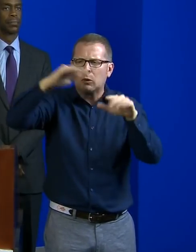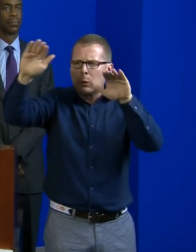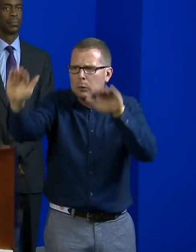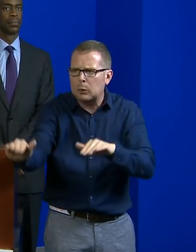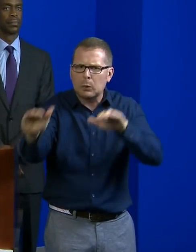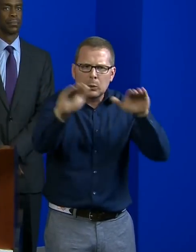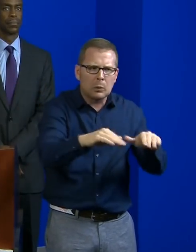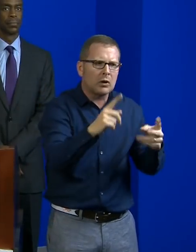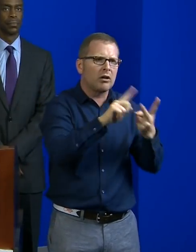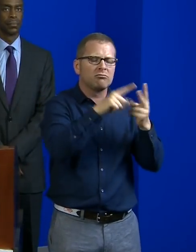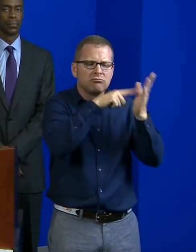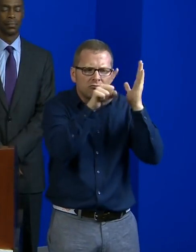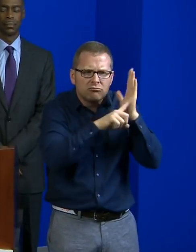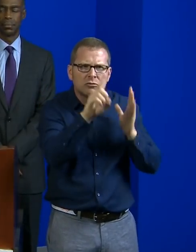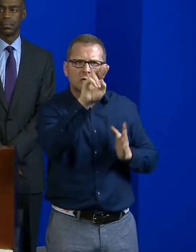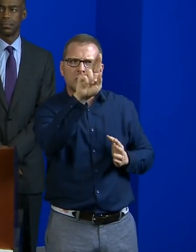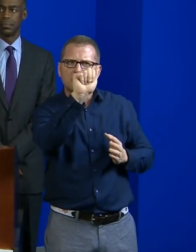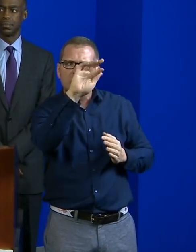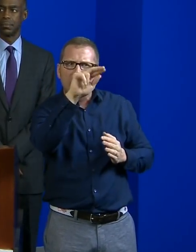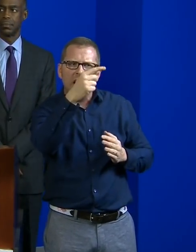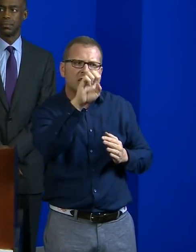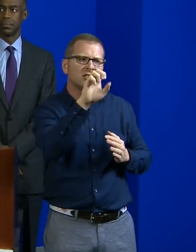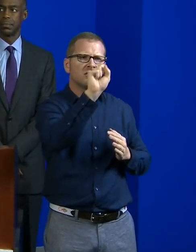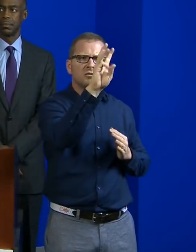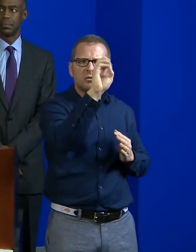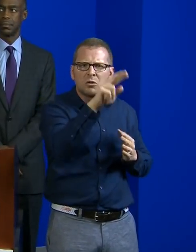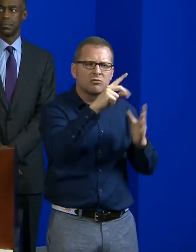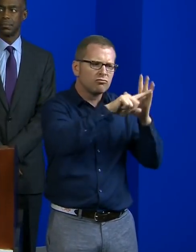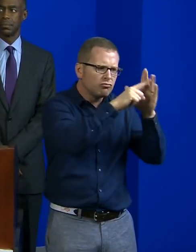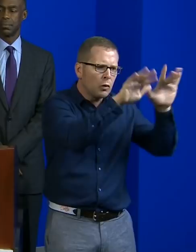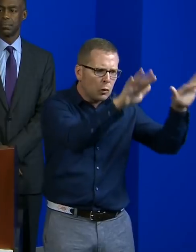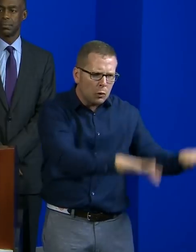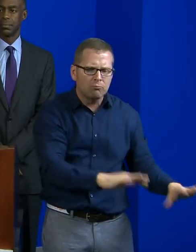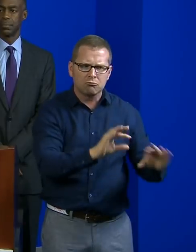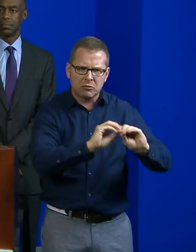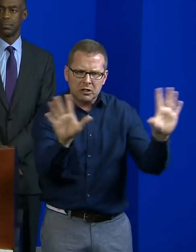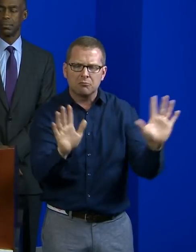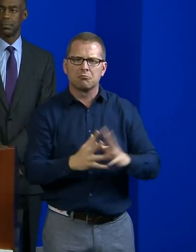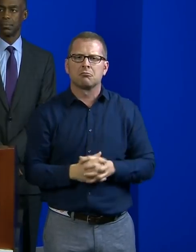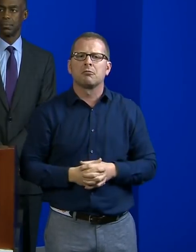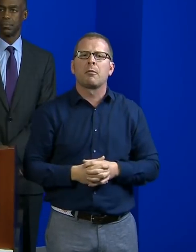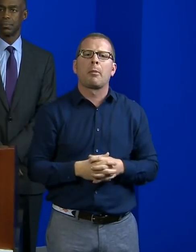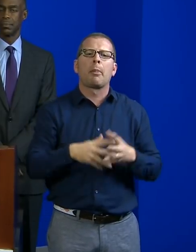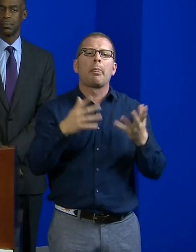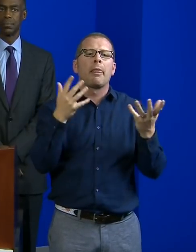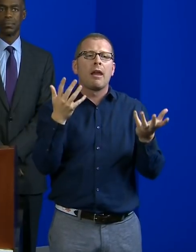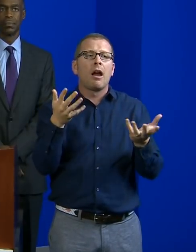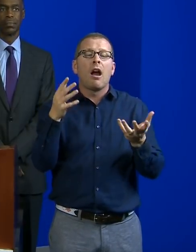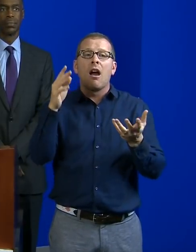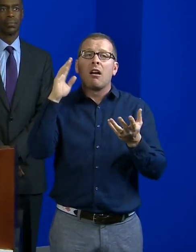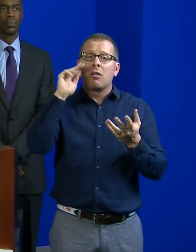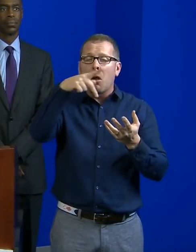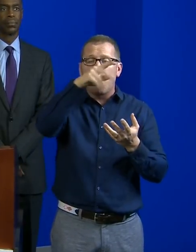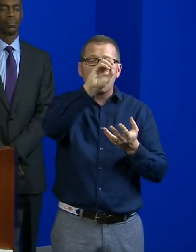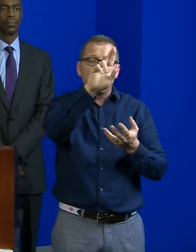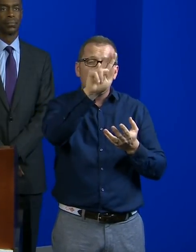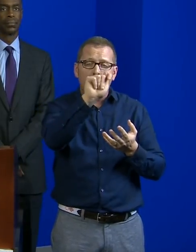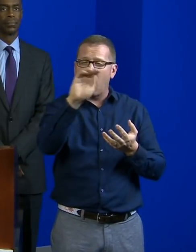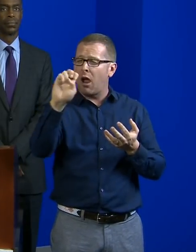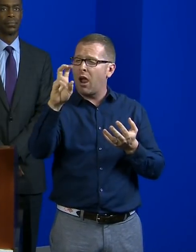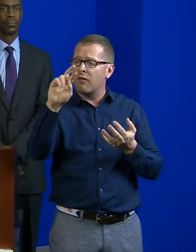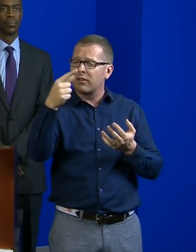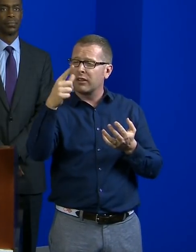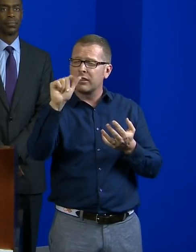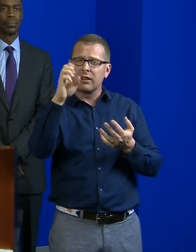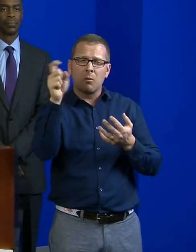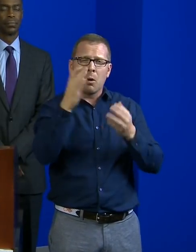Everglades is currently operating under normal conditions. At this time, there are no fuel shortages, and the port has adequate supplies of